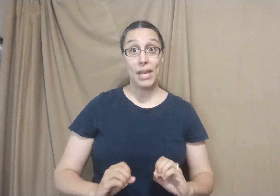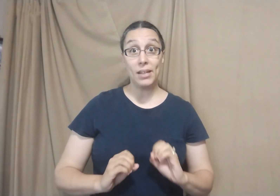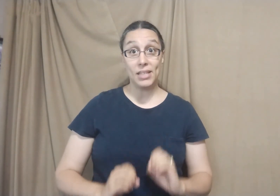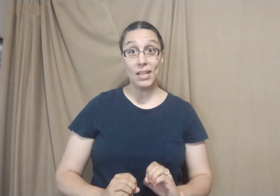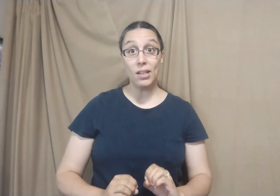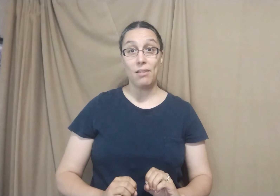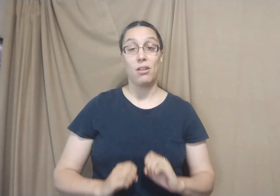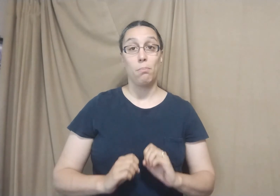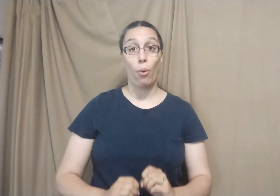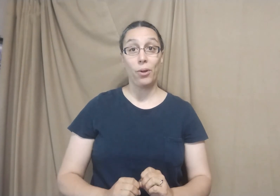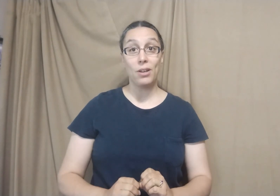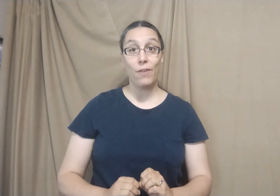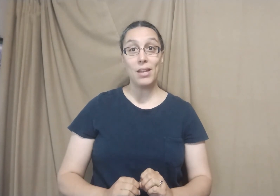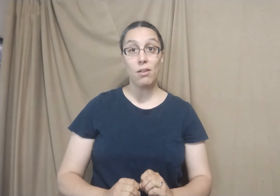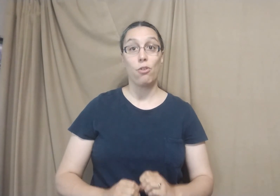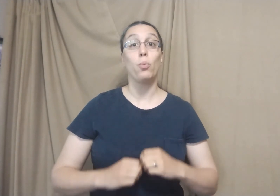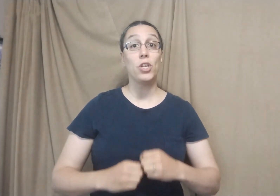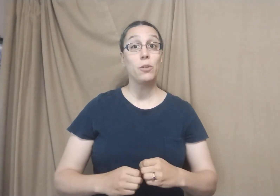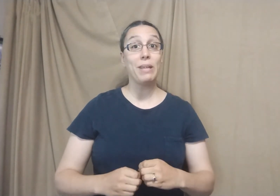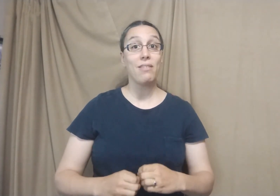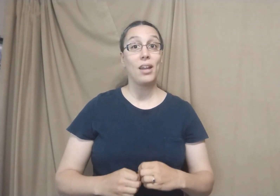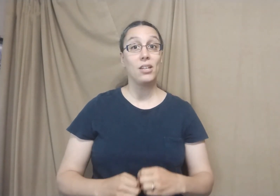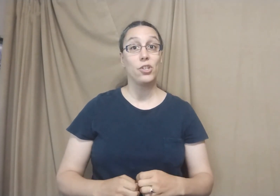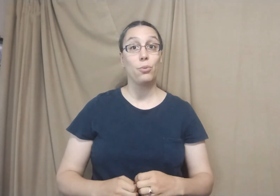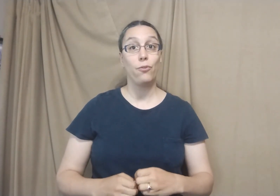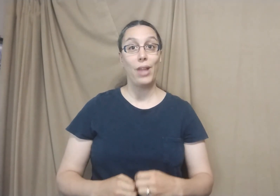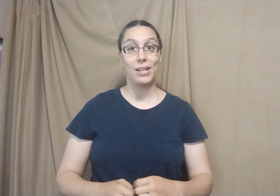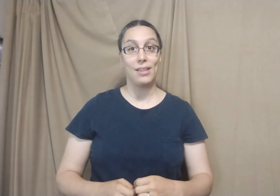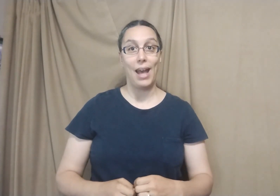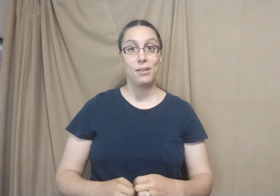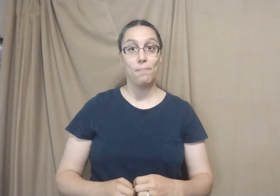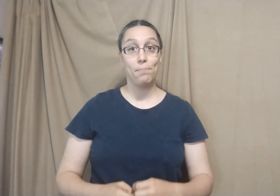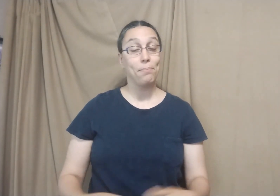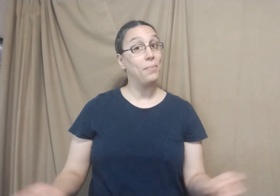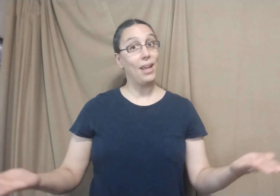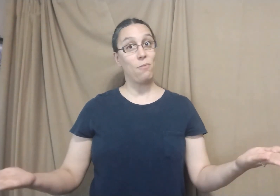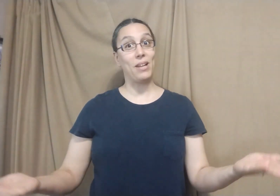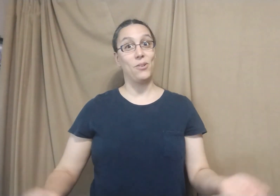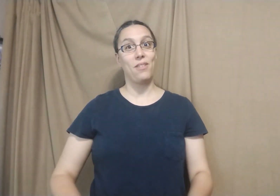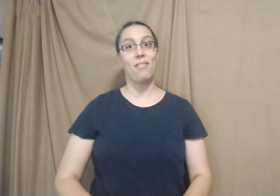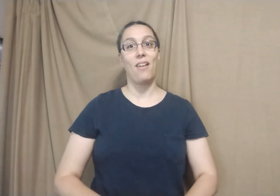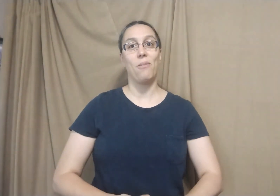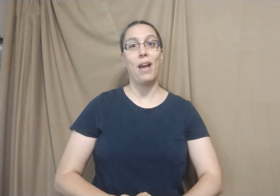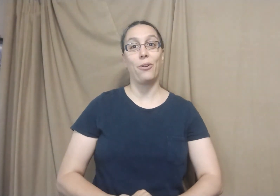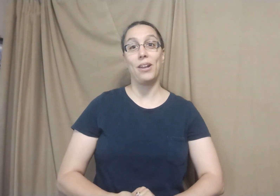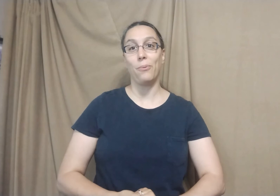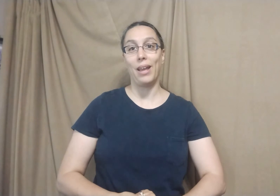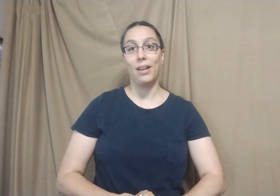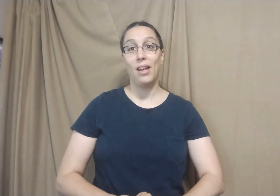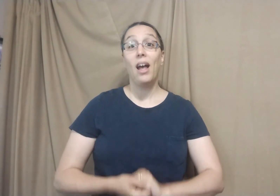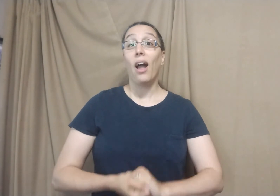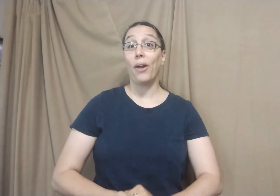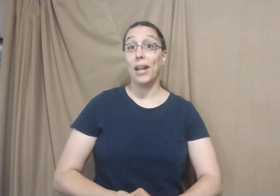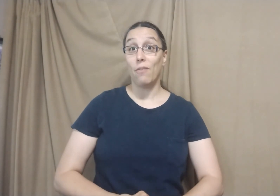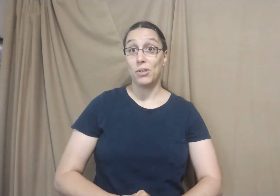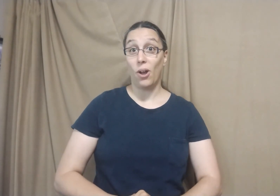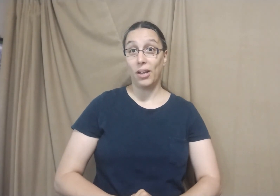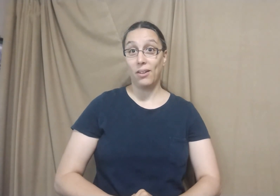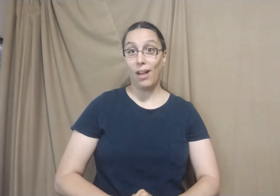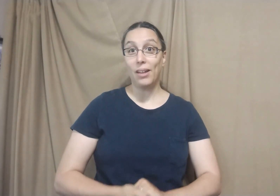big deal. It's an important event. So we should be signing to reflect that. That's my 2 cents on the matter anyway. All right, I've been talking a lot.